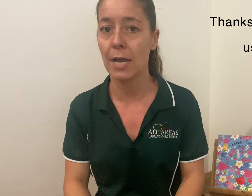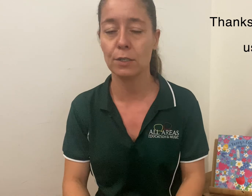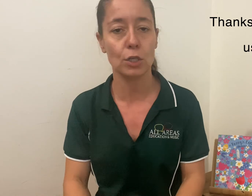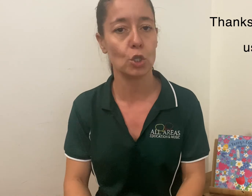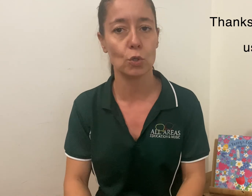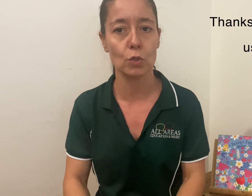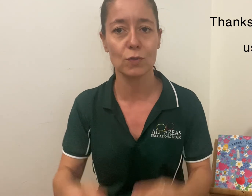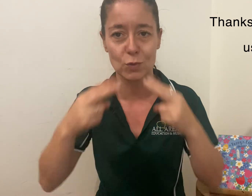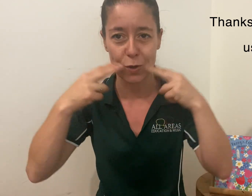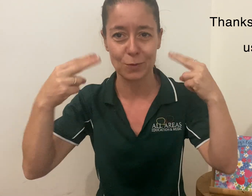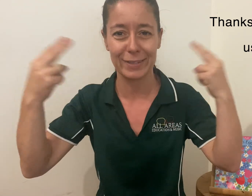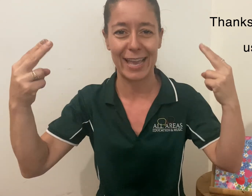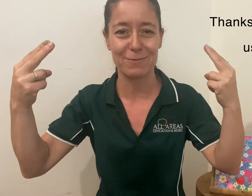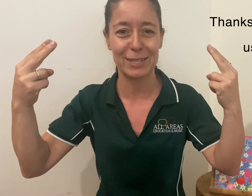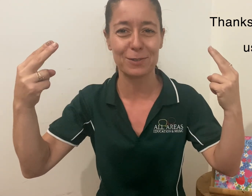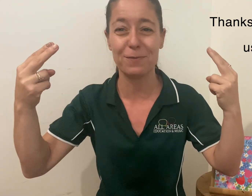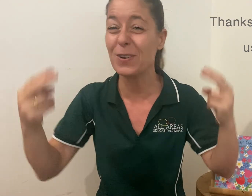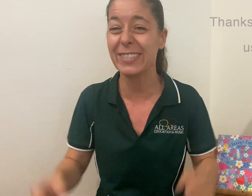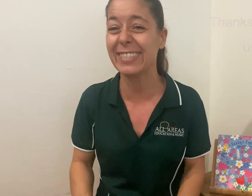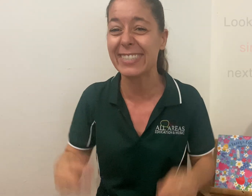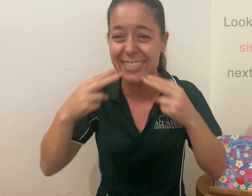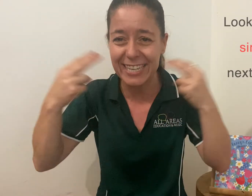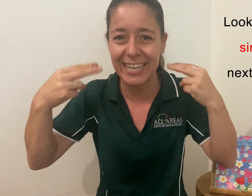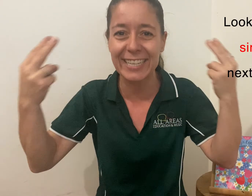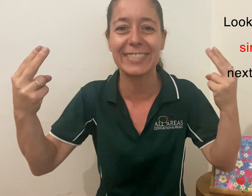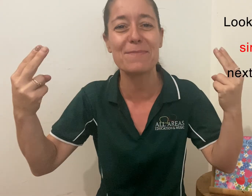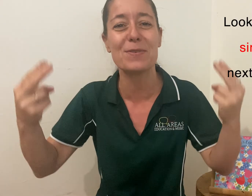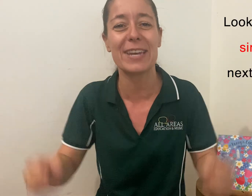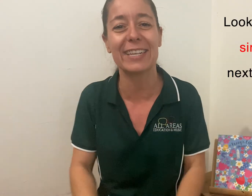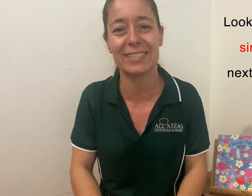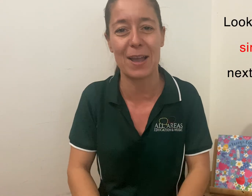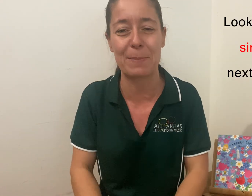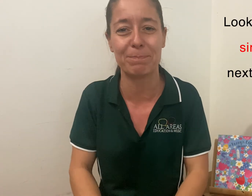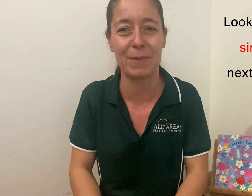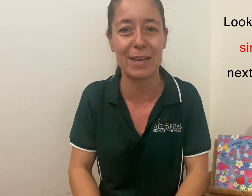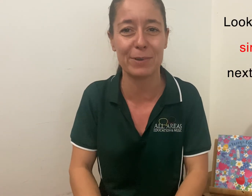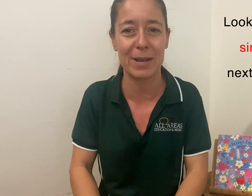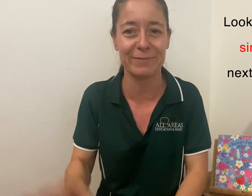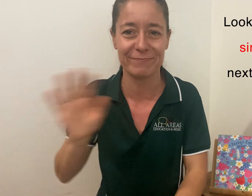a new song, and we look forward to singing some more next time. Bye, everyone.